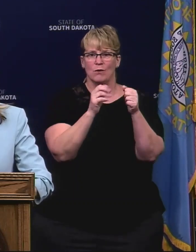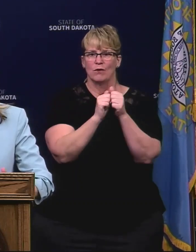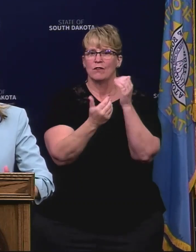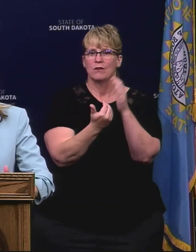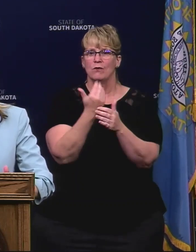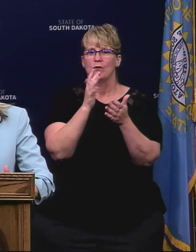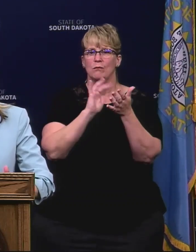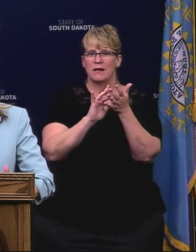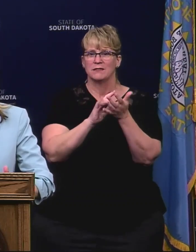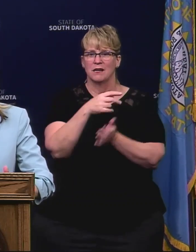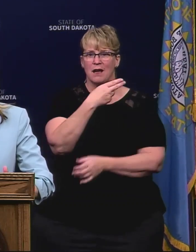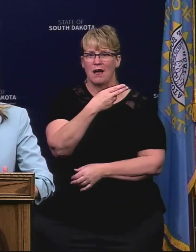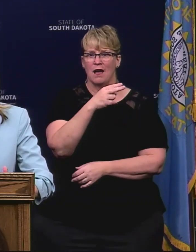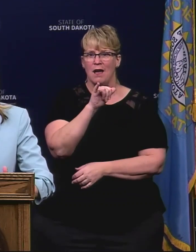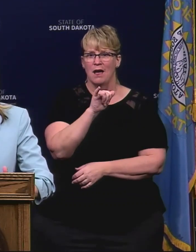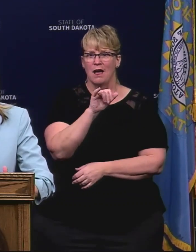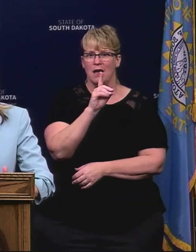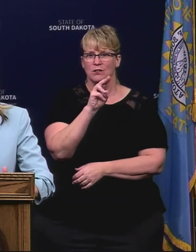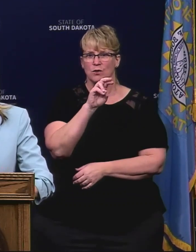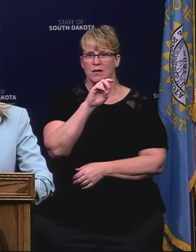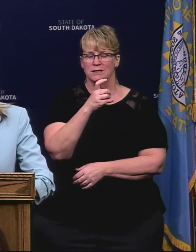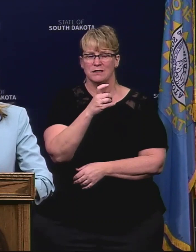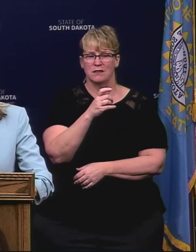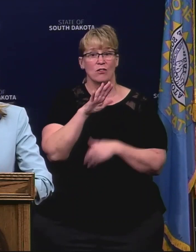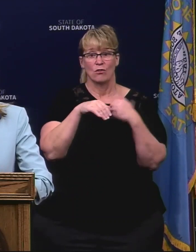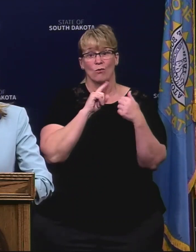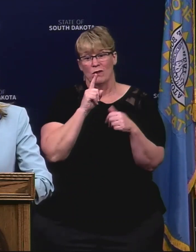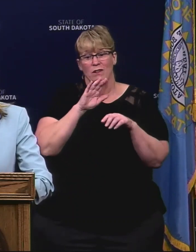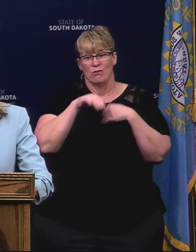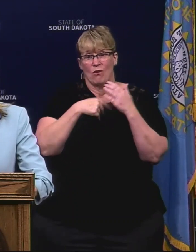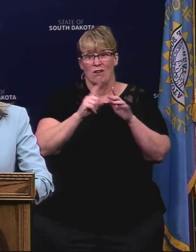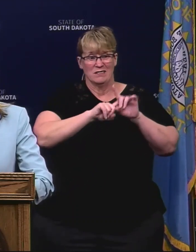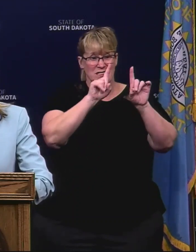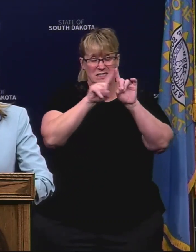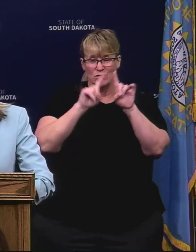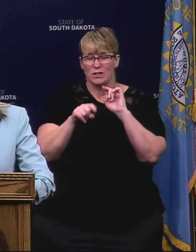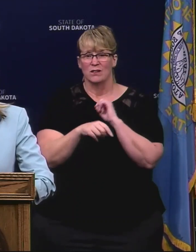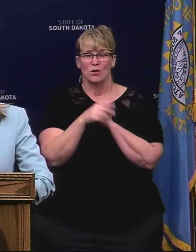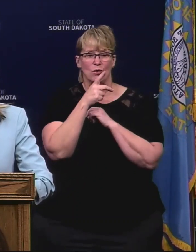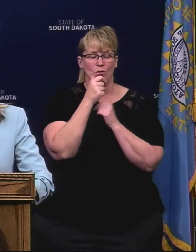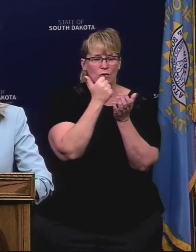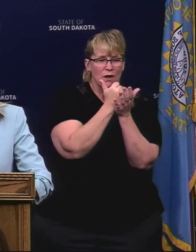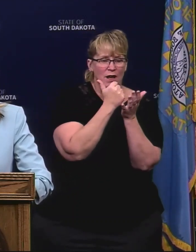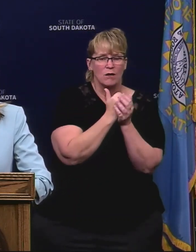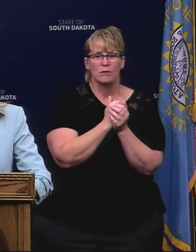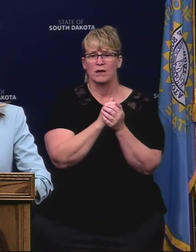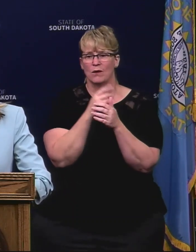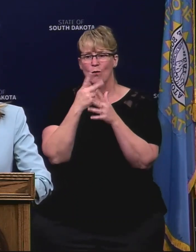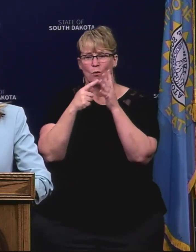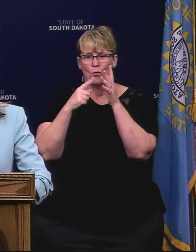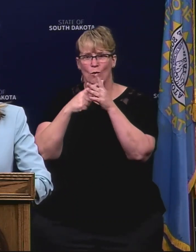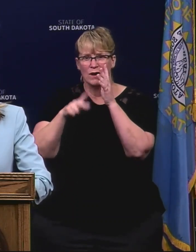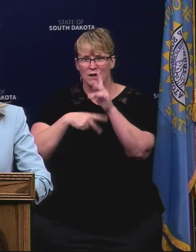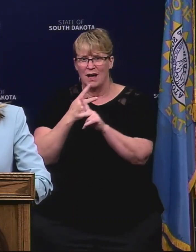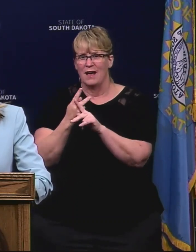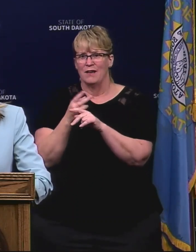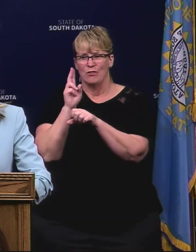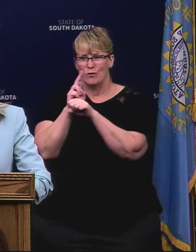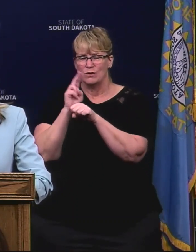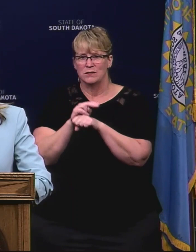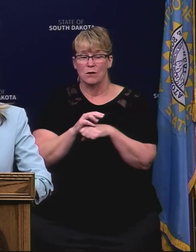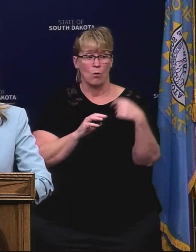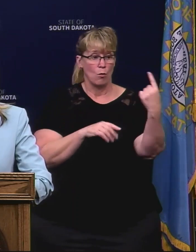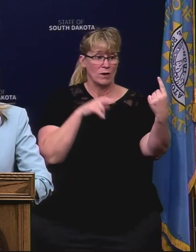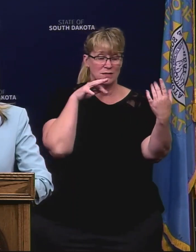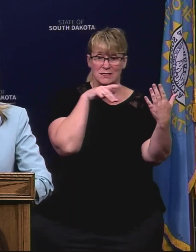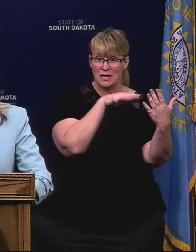hydroxychloroquine. They're all different in terms of who they're treating, the type of regimen that they're using. And so just because we see one study that